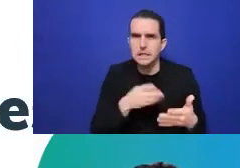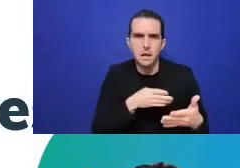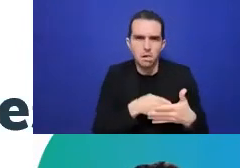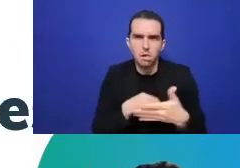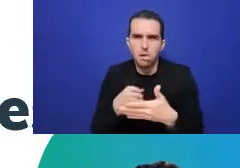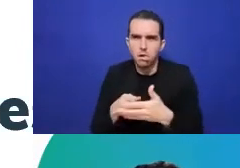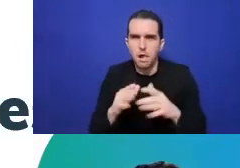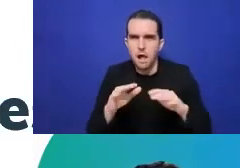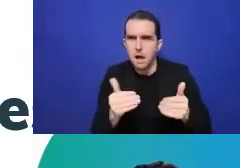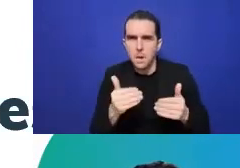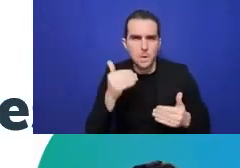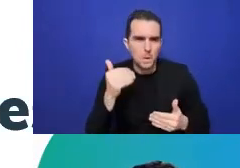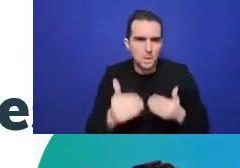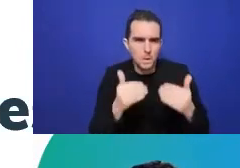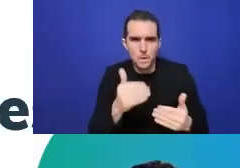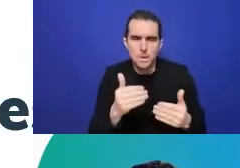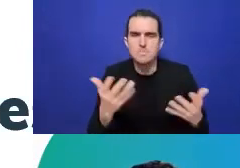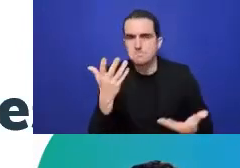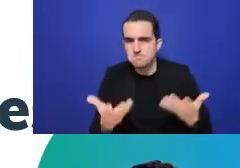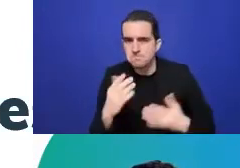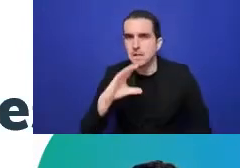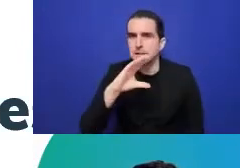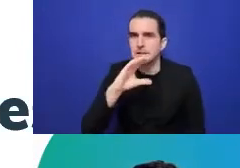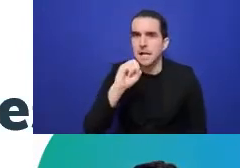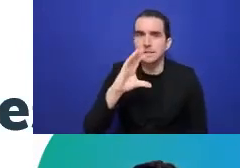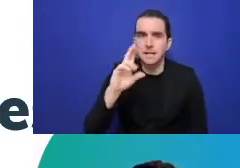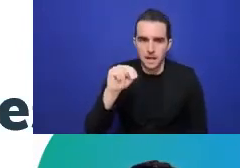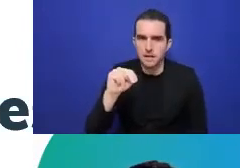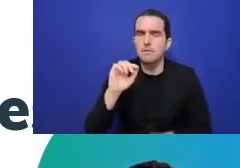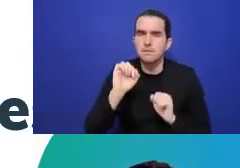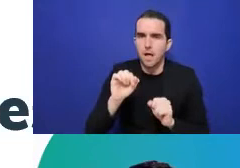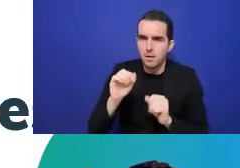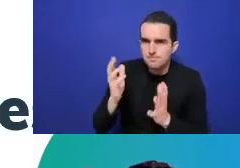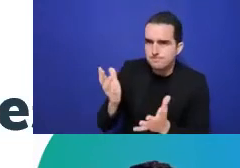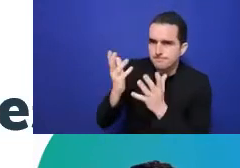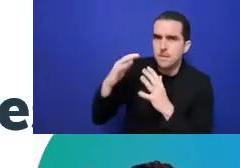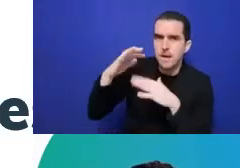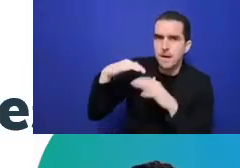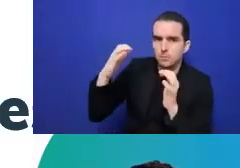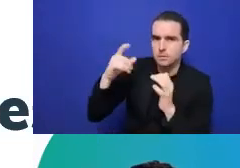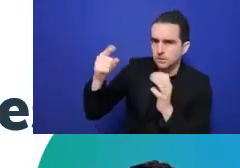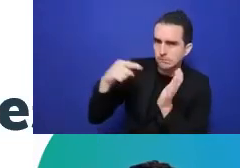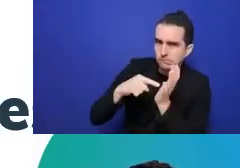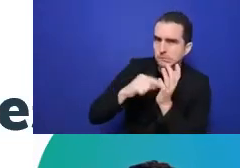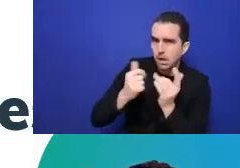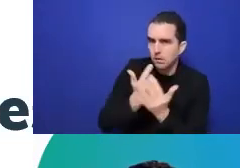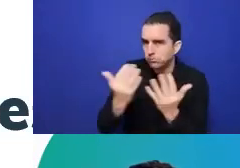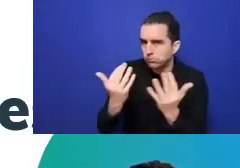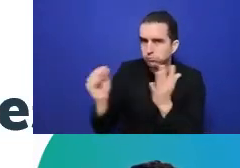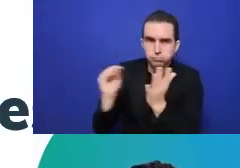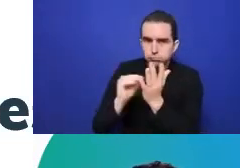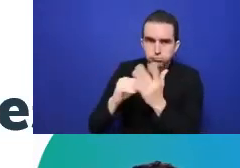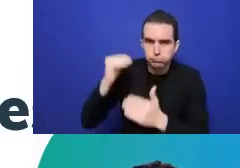the data for the progress of the UHC. And also the 25% of the